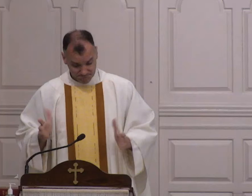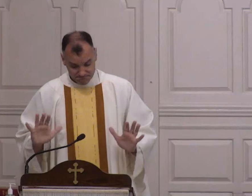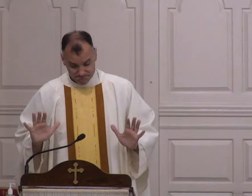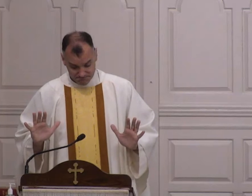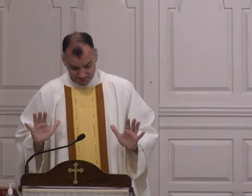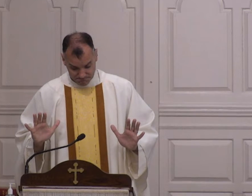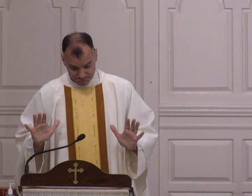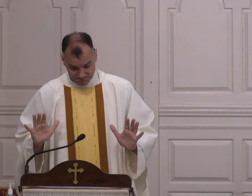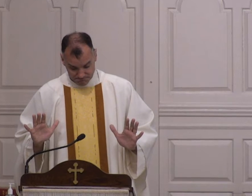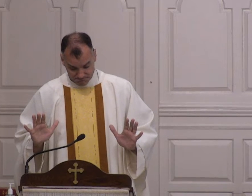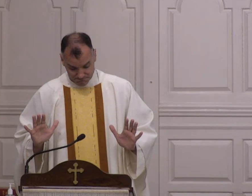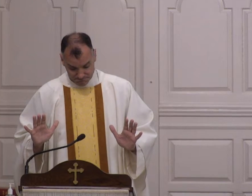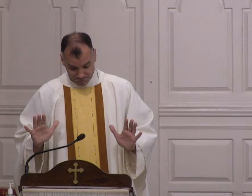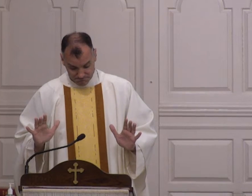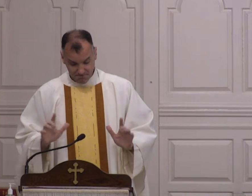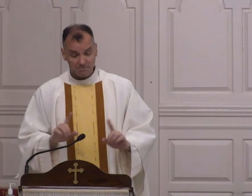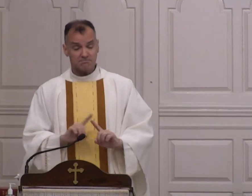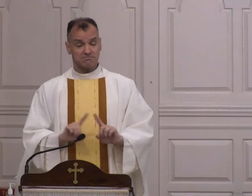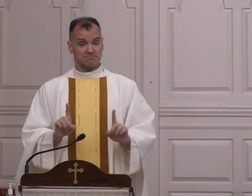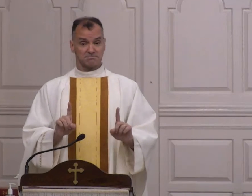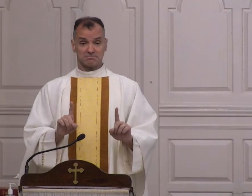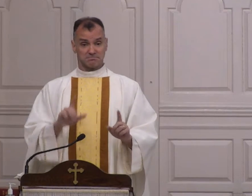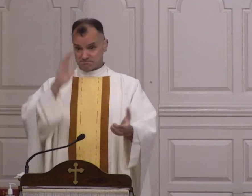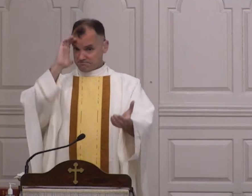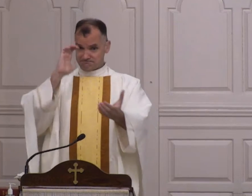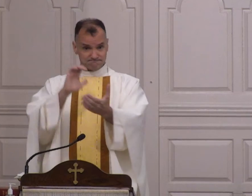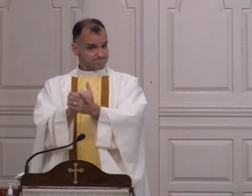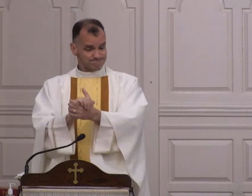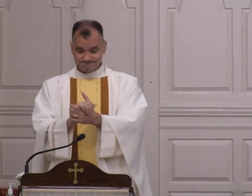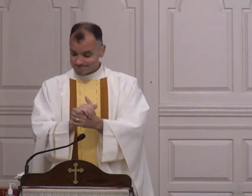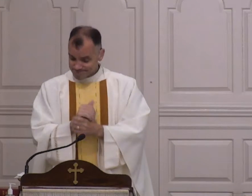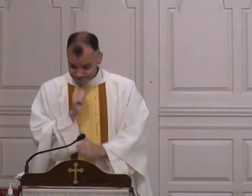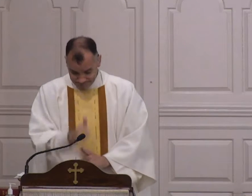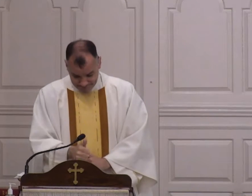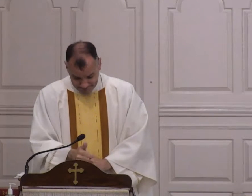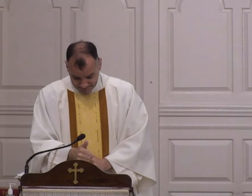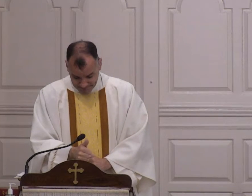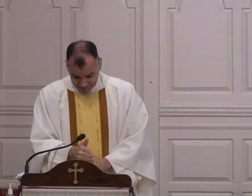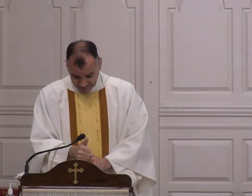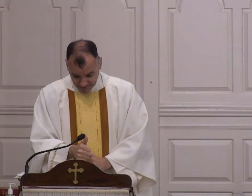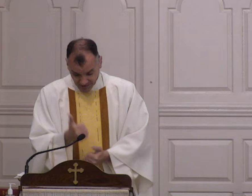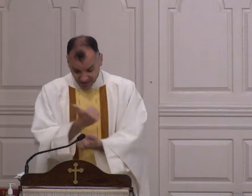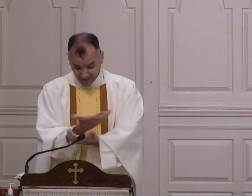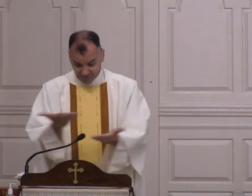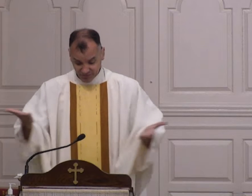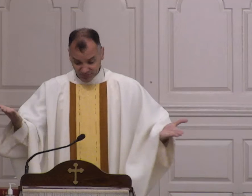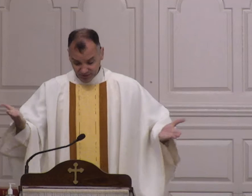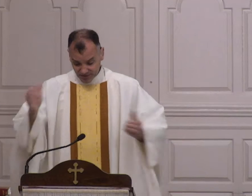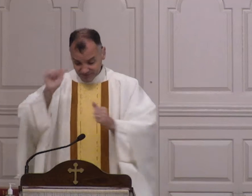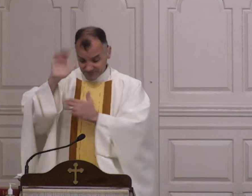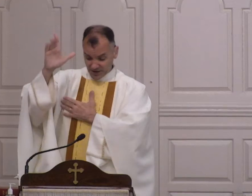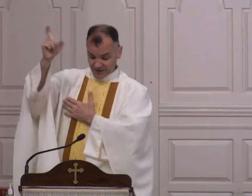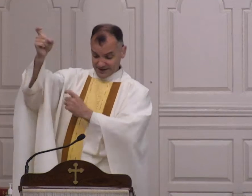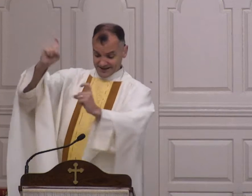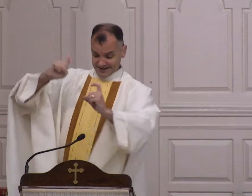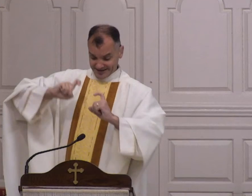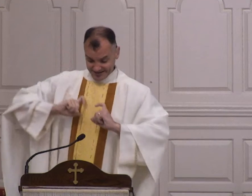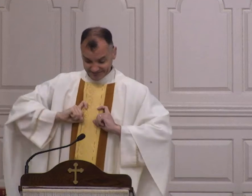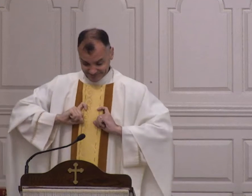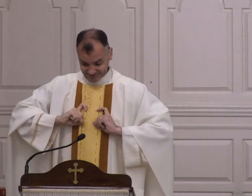Everything that the Father gives me will come to me, and I will not reject anyone who comes to me.